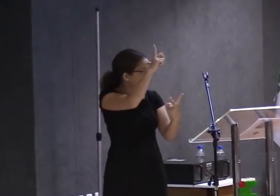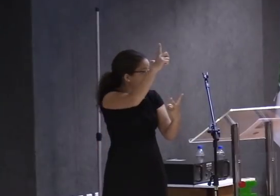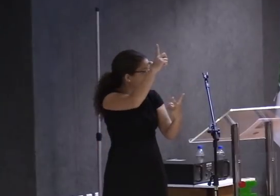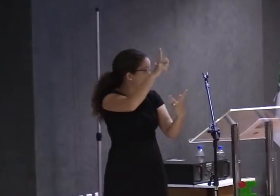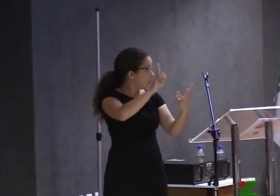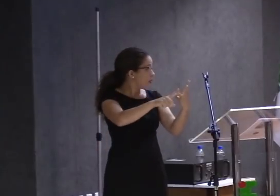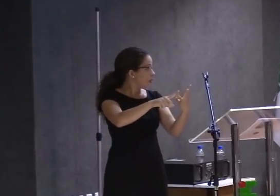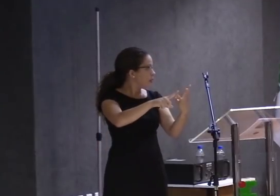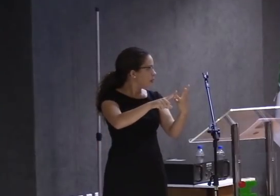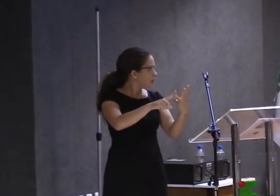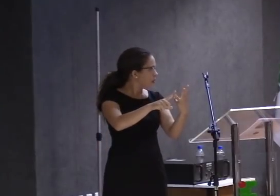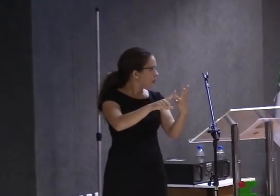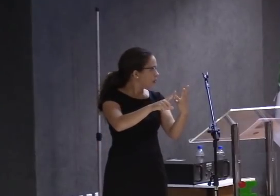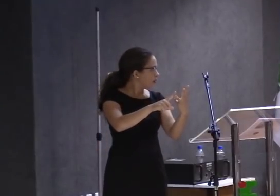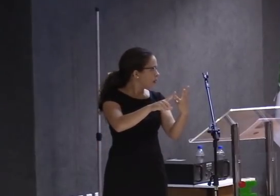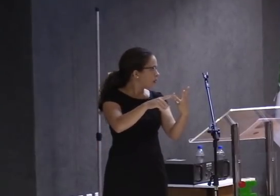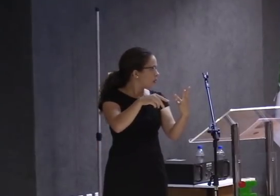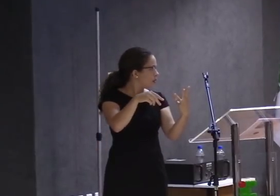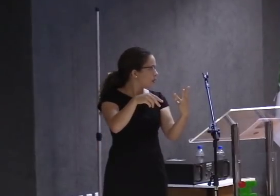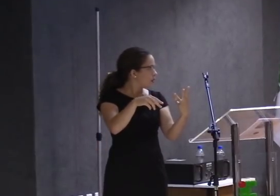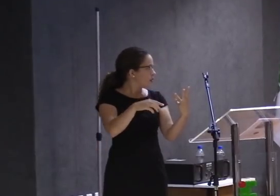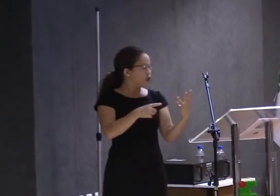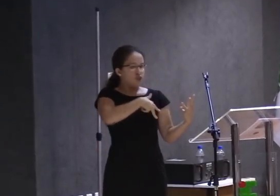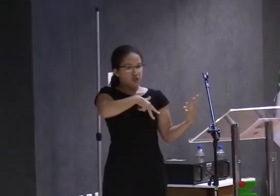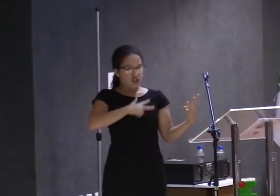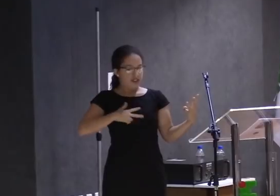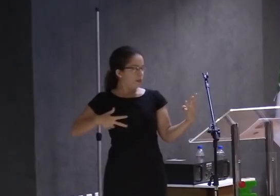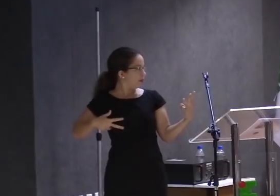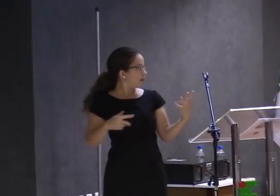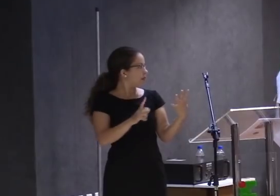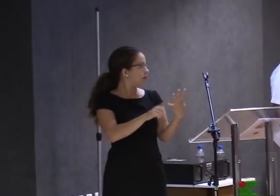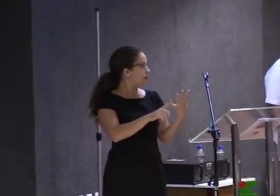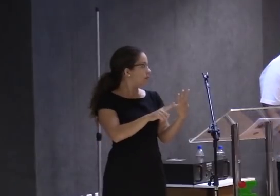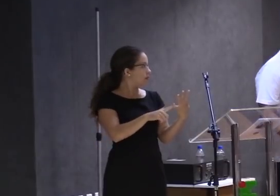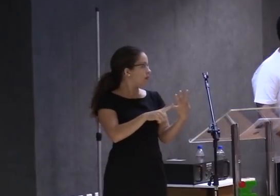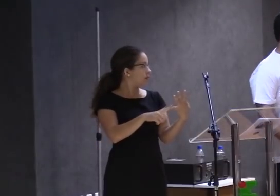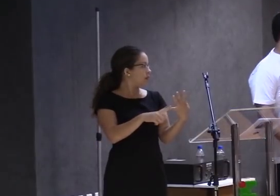Norway. Rússia, Dinamarca, Alemanha ou